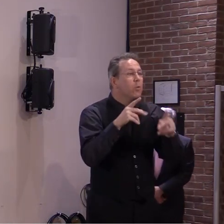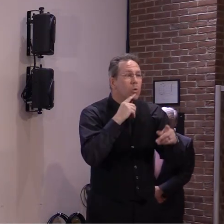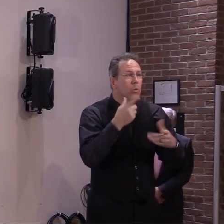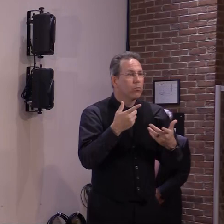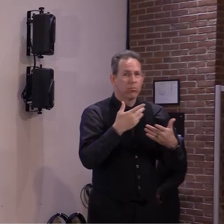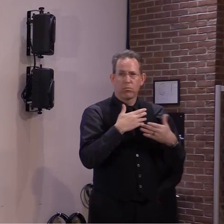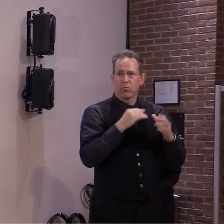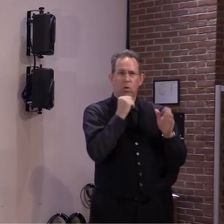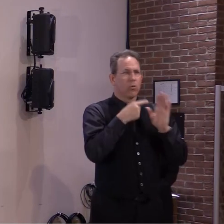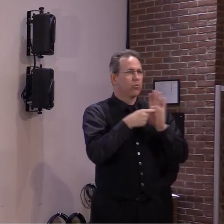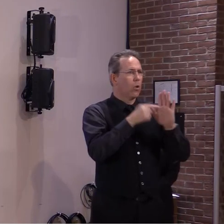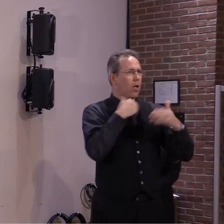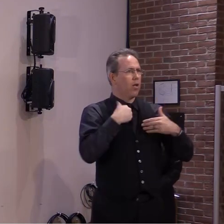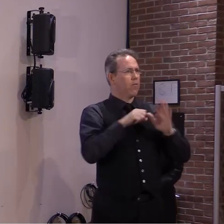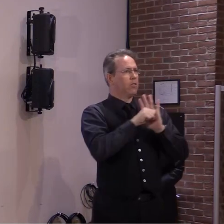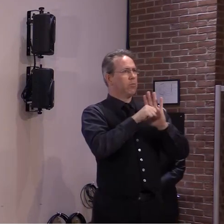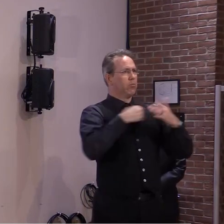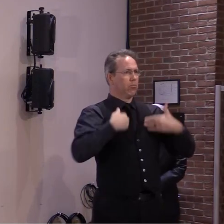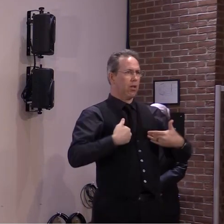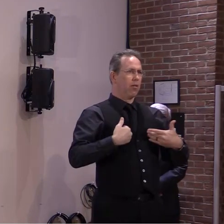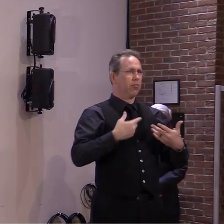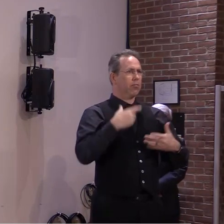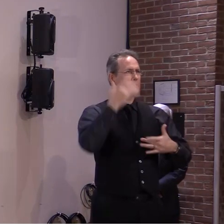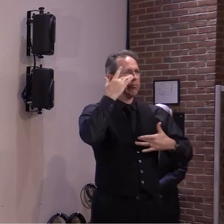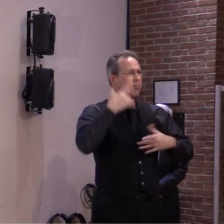symptomatic in the younger age groups, for sure.